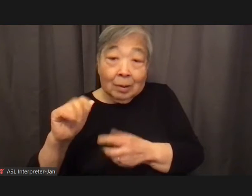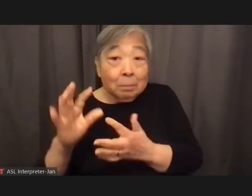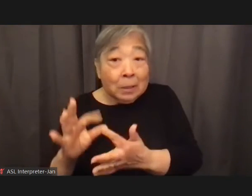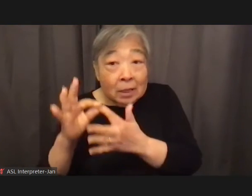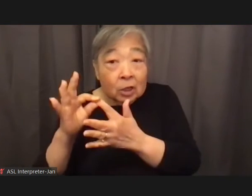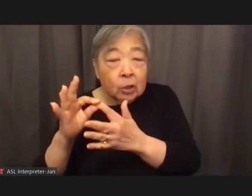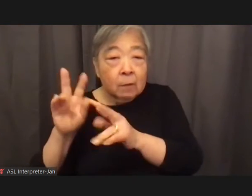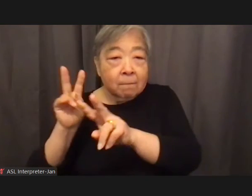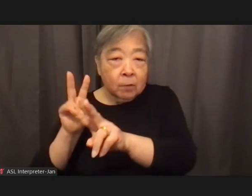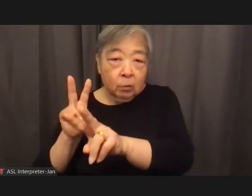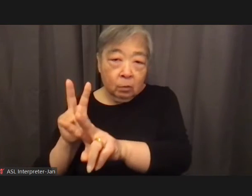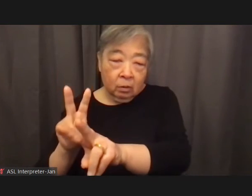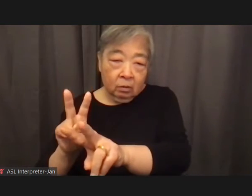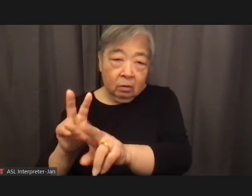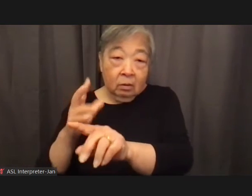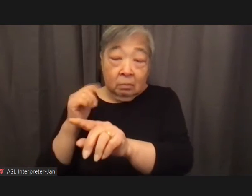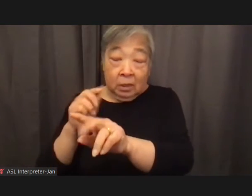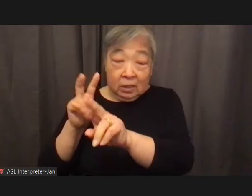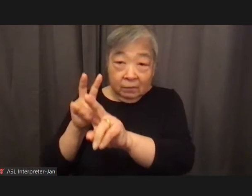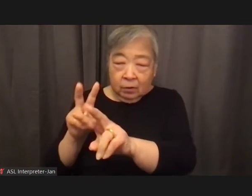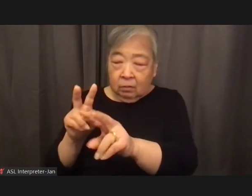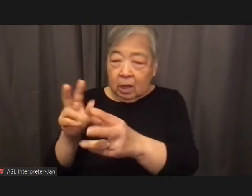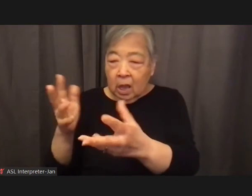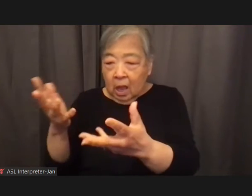was a trade-off between film